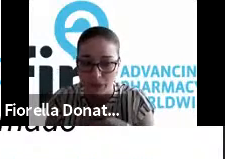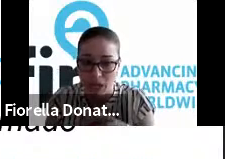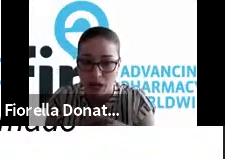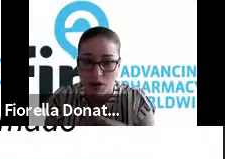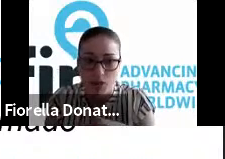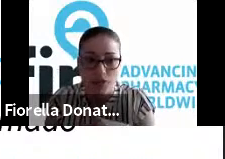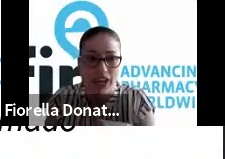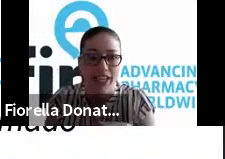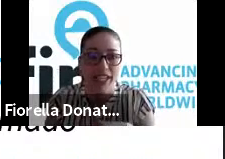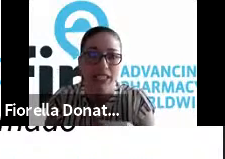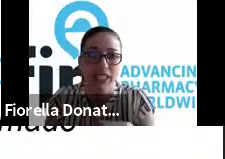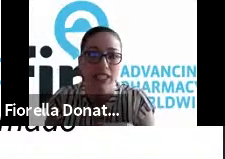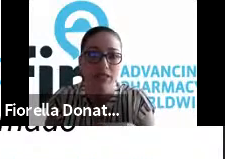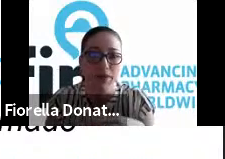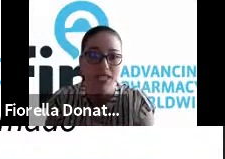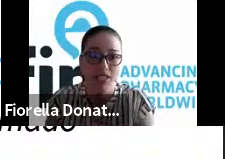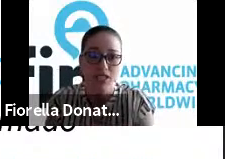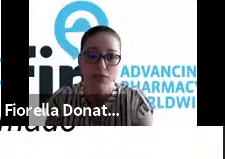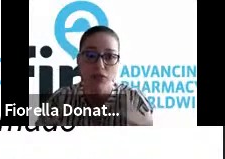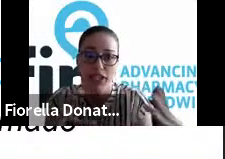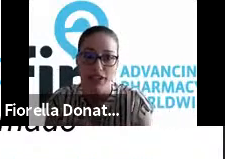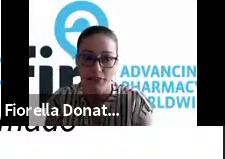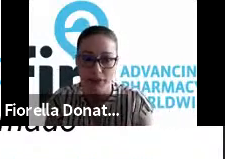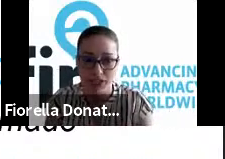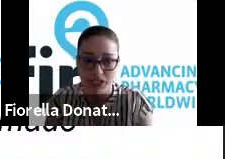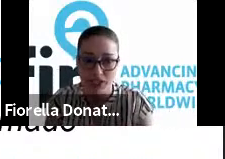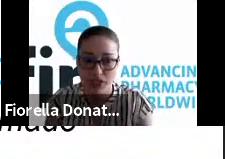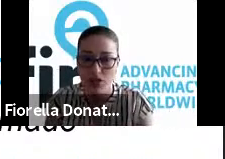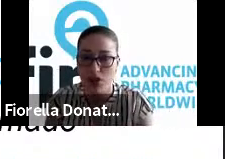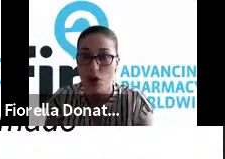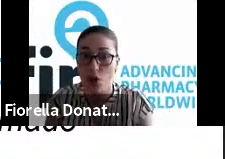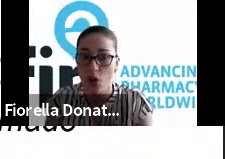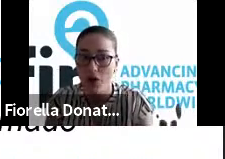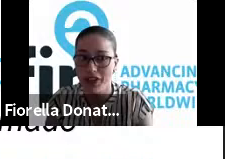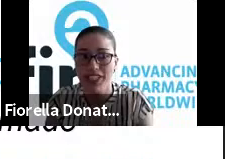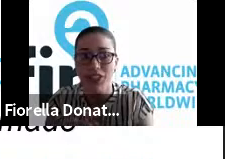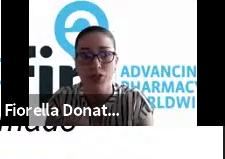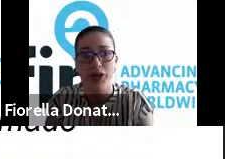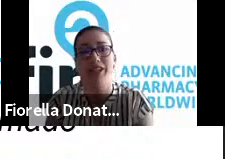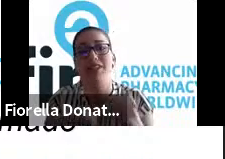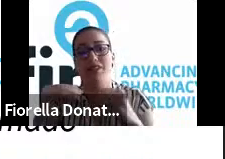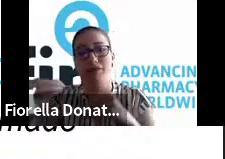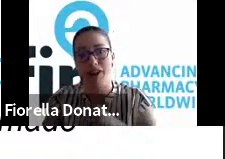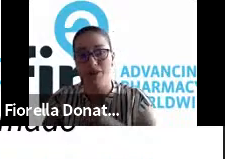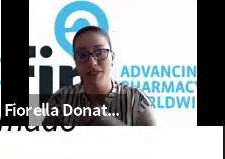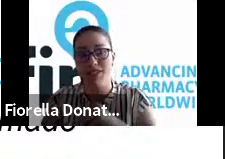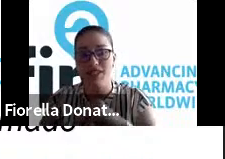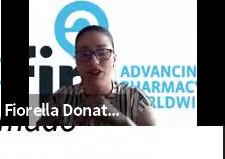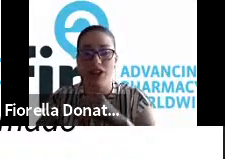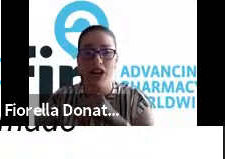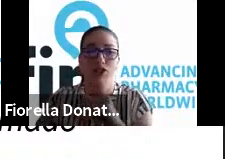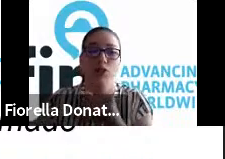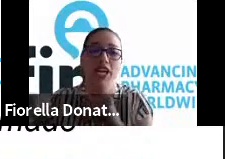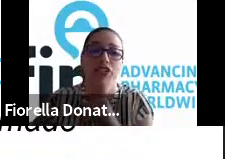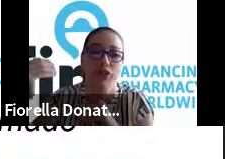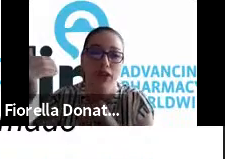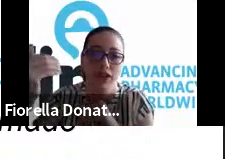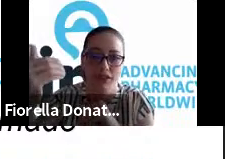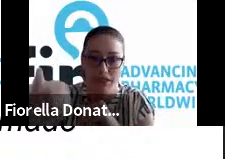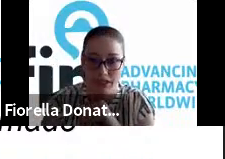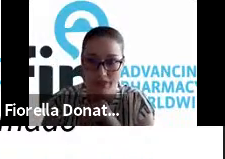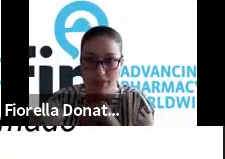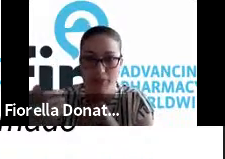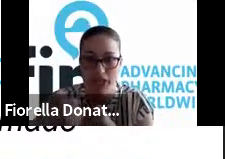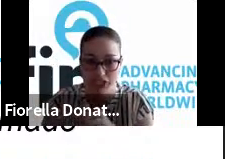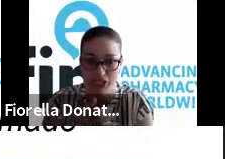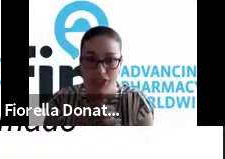ways: providing the message for the deaf patients, or training the pharmacist on how to educate